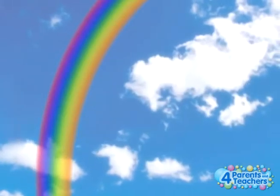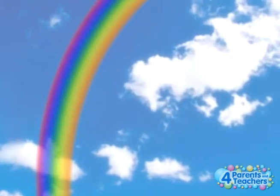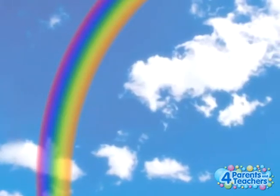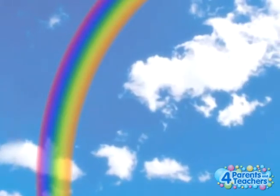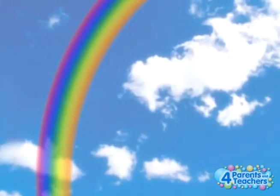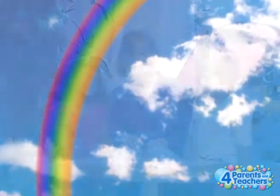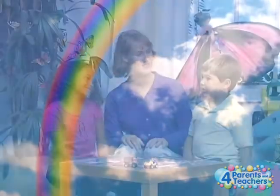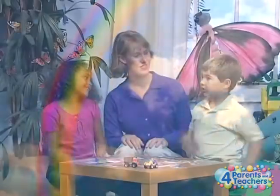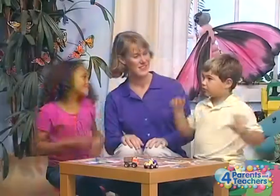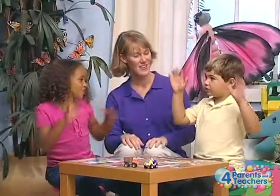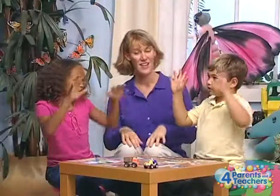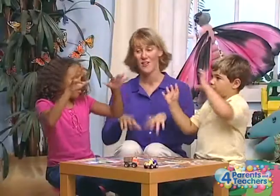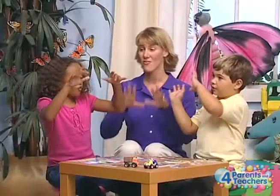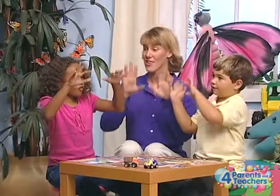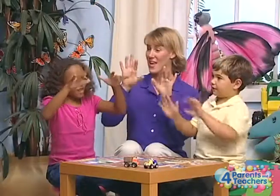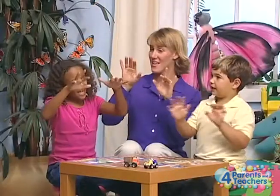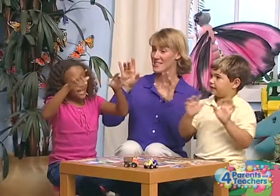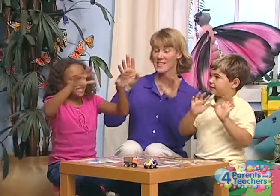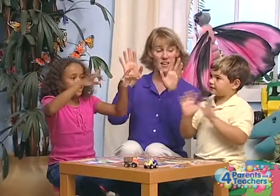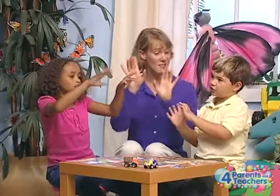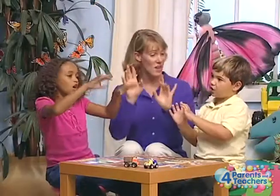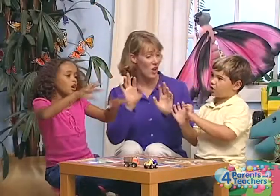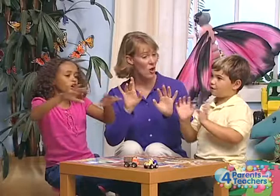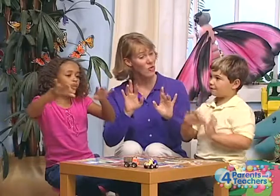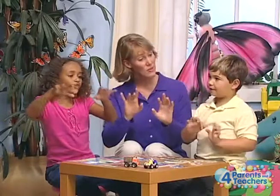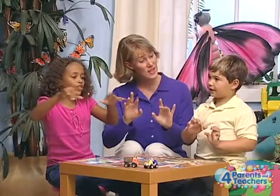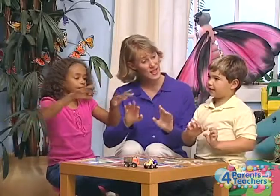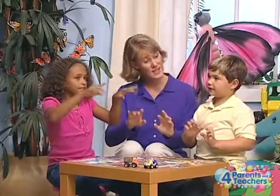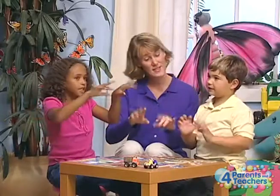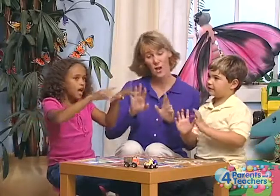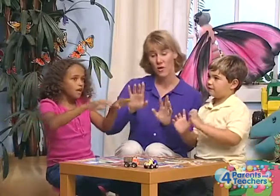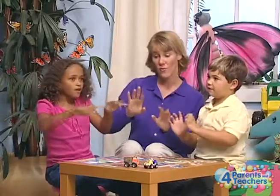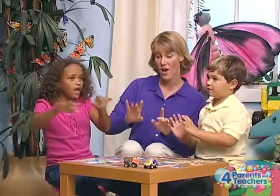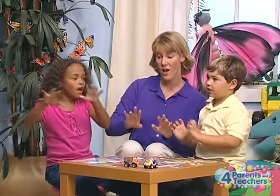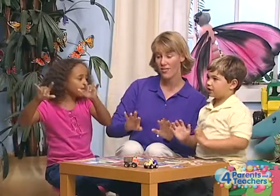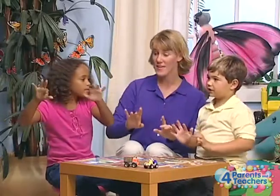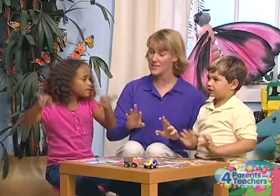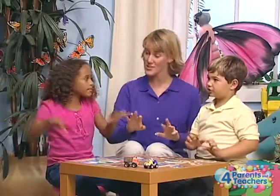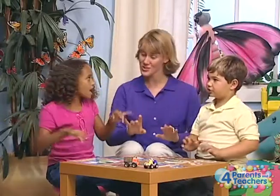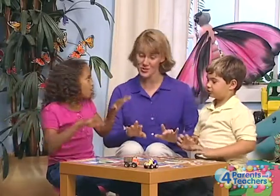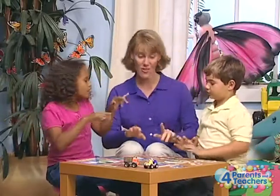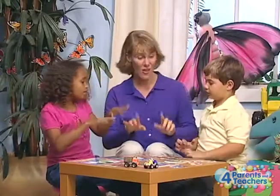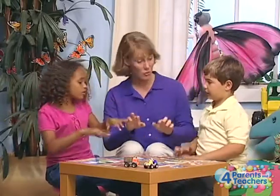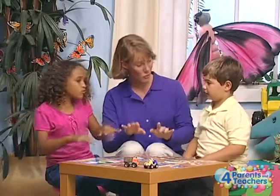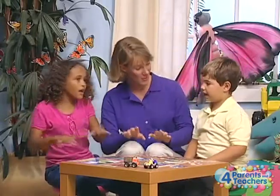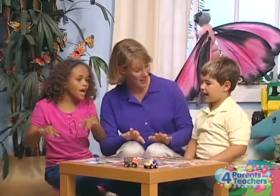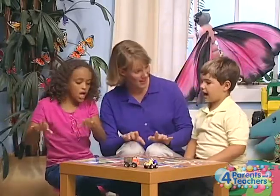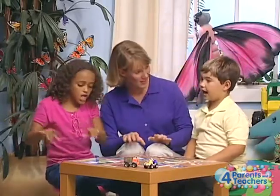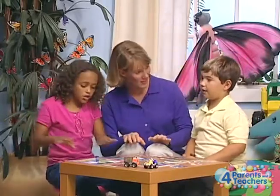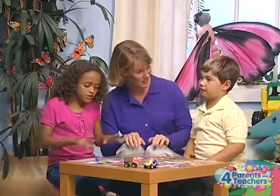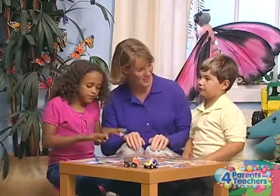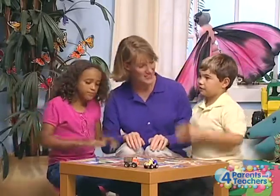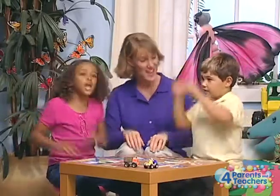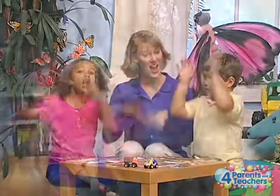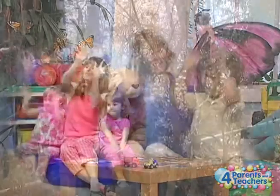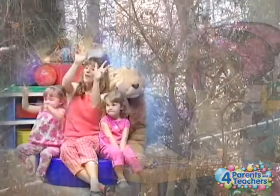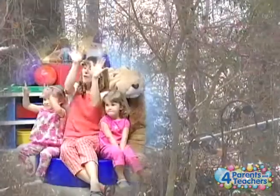snow flakes, snow flakes falling to the ground snow